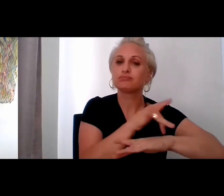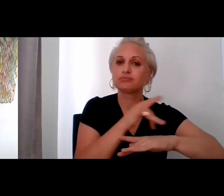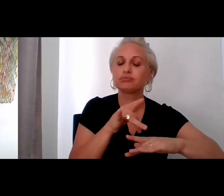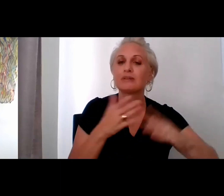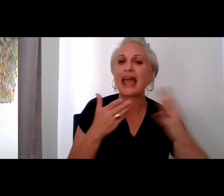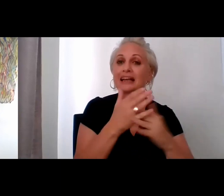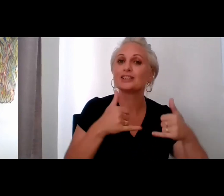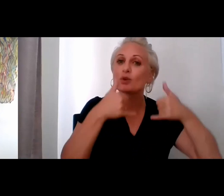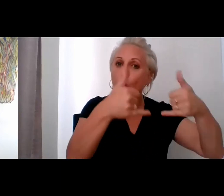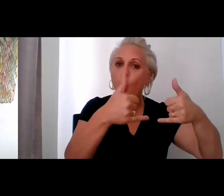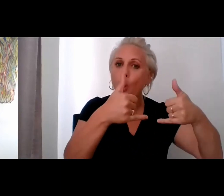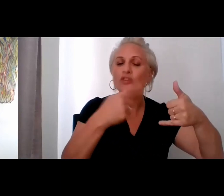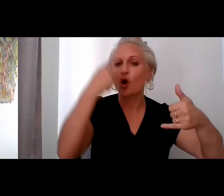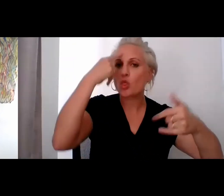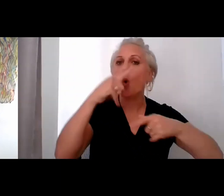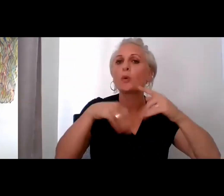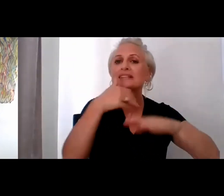Awards.